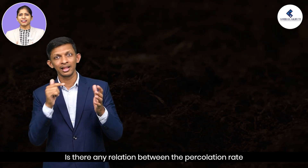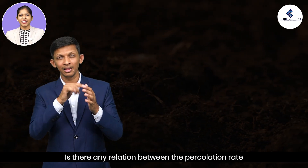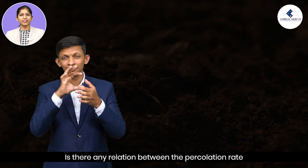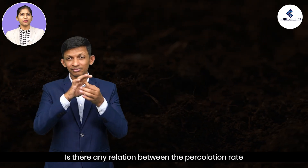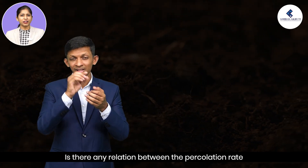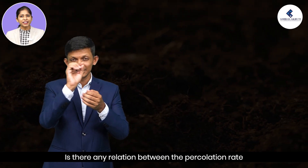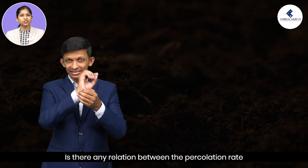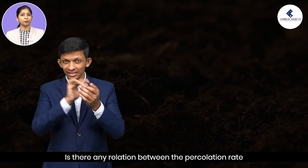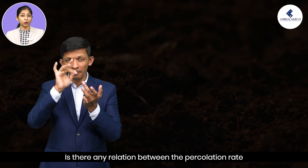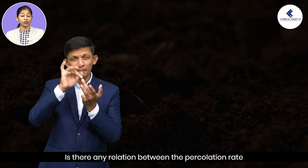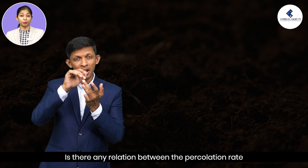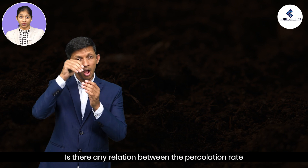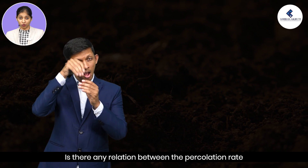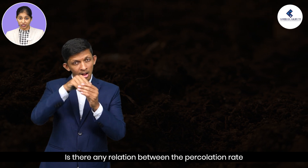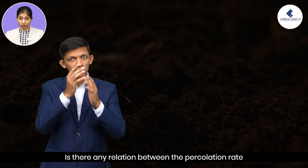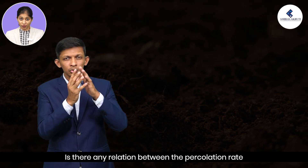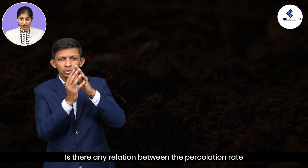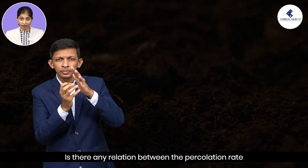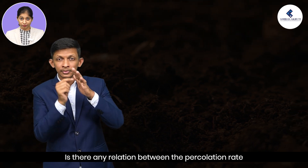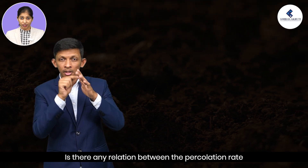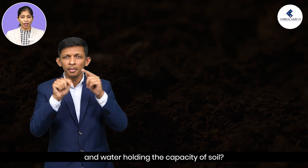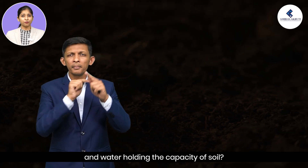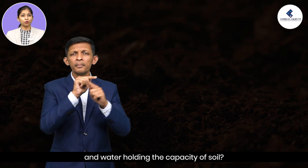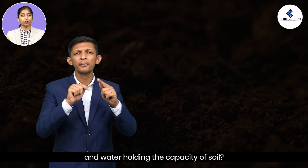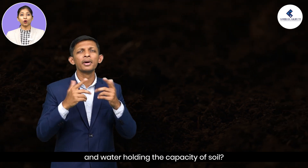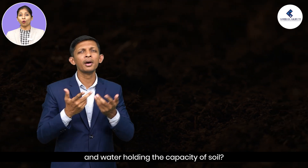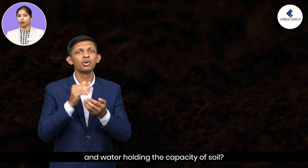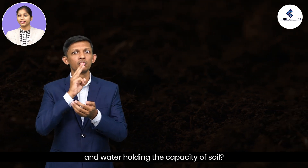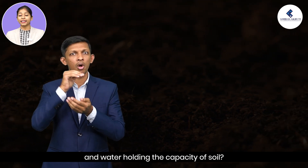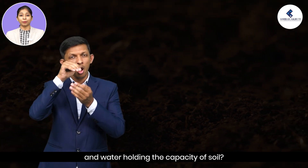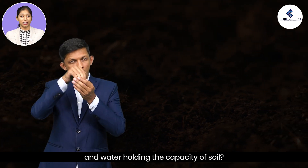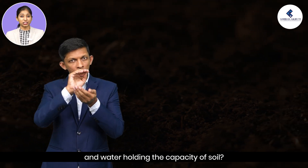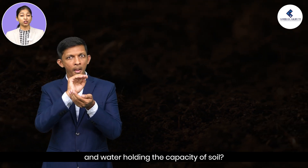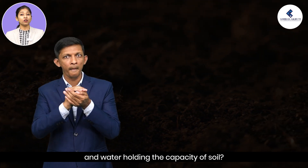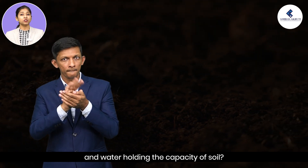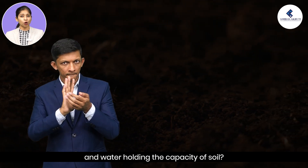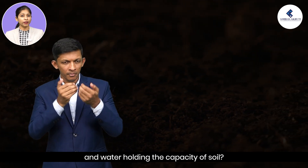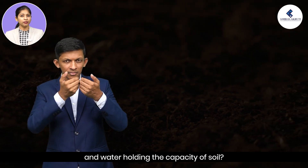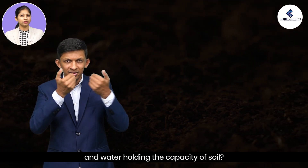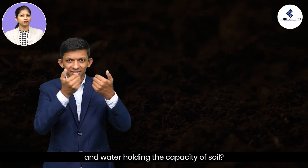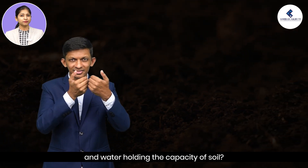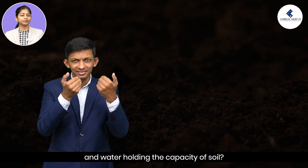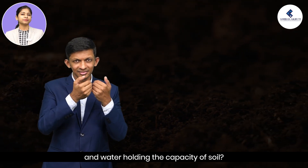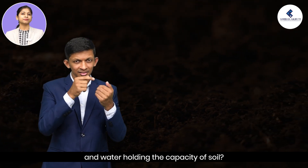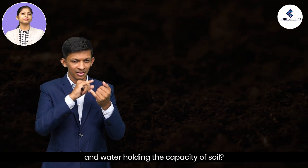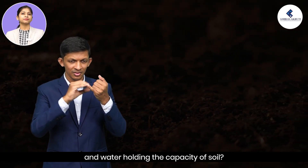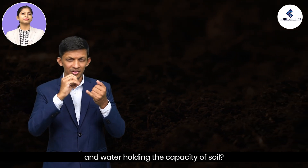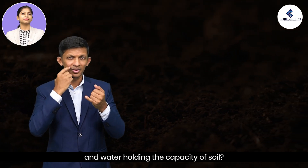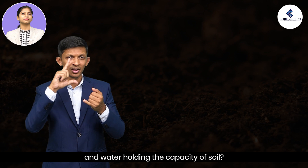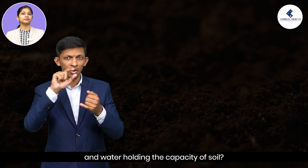Is there any relation between the percolation rate and water holding the capacity of soil?